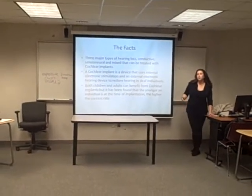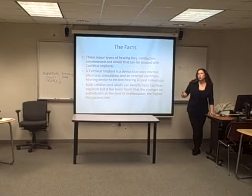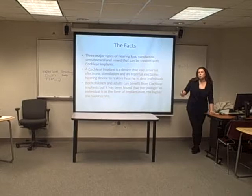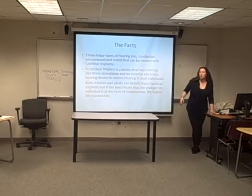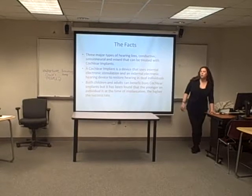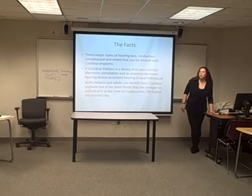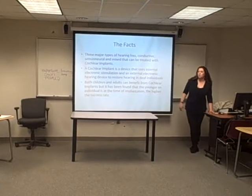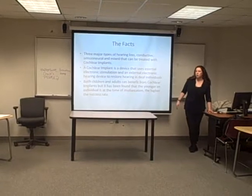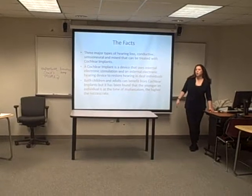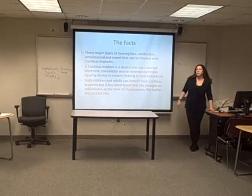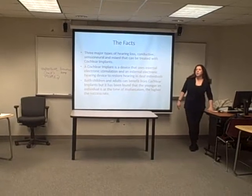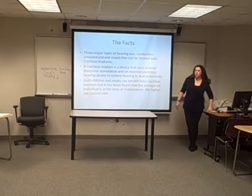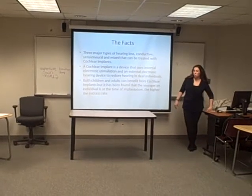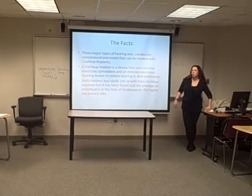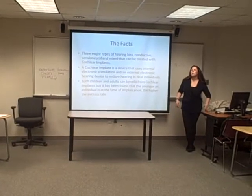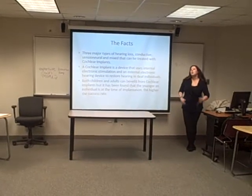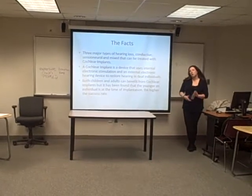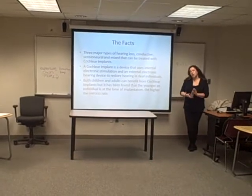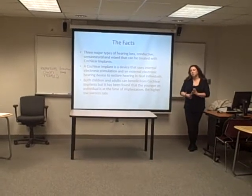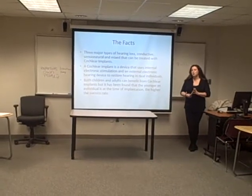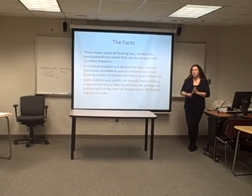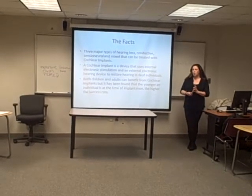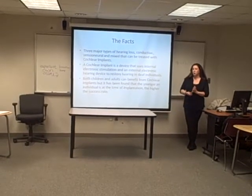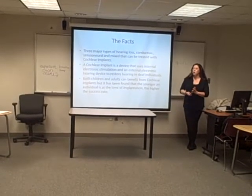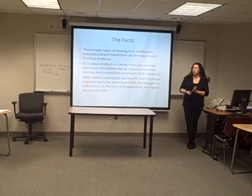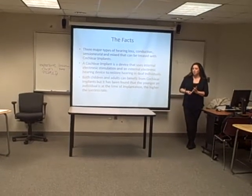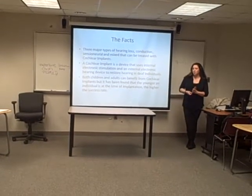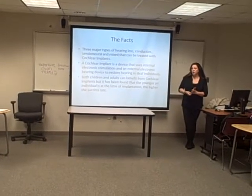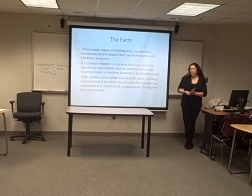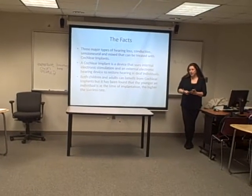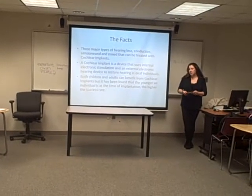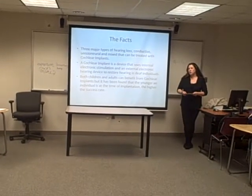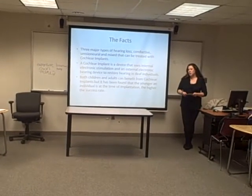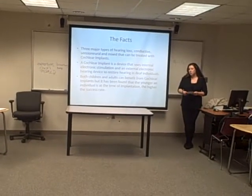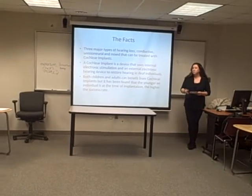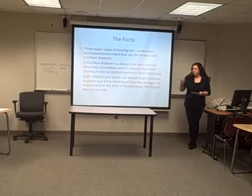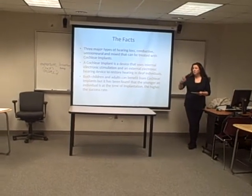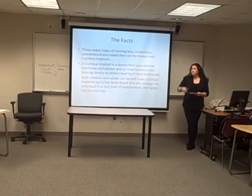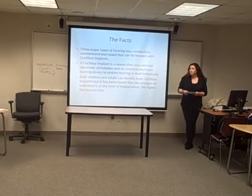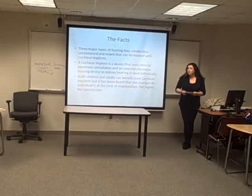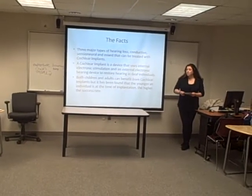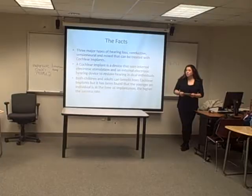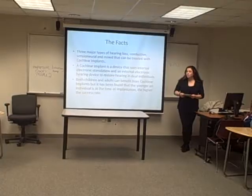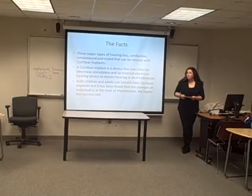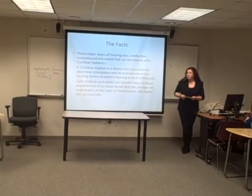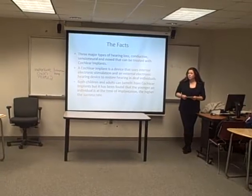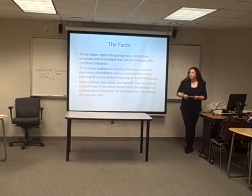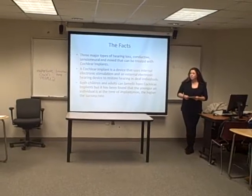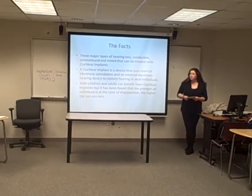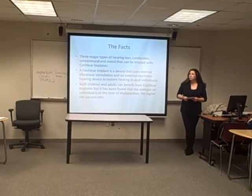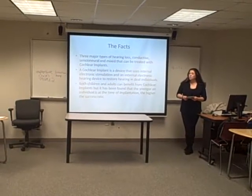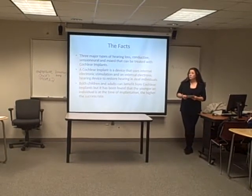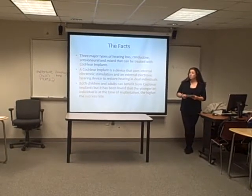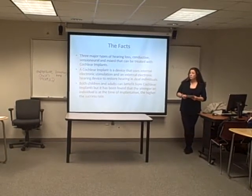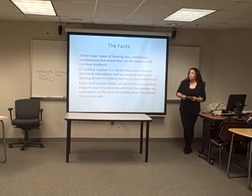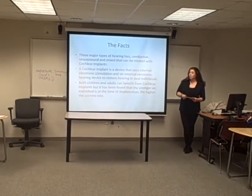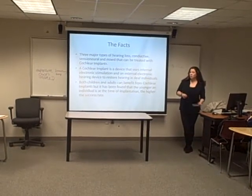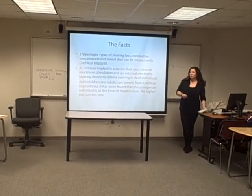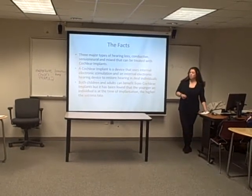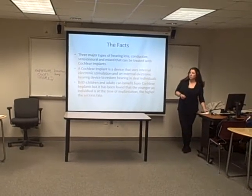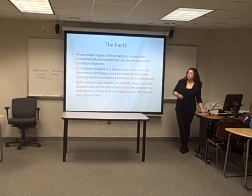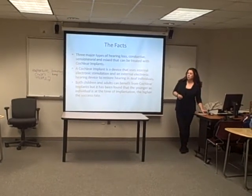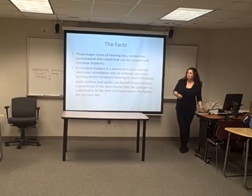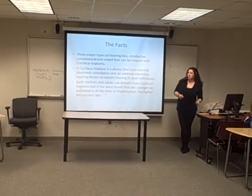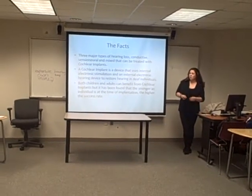In the future, the problem will be if she loses any more, it'll have to come out and she'll be reimplanted. I just have one more question.